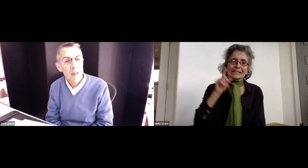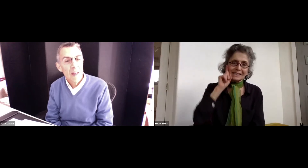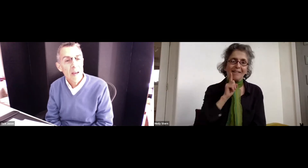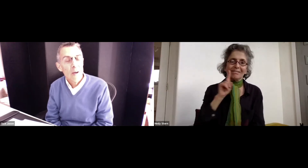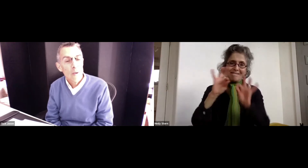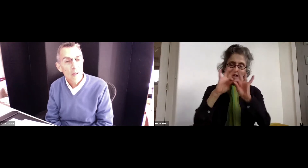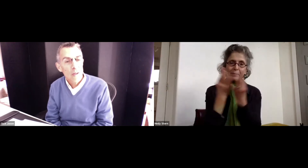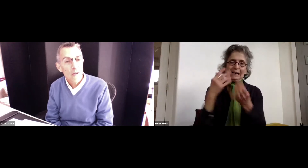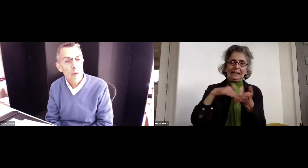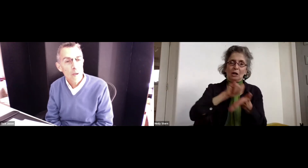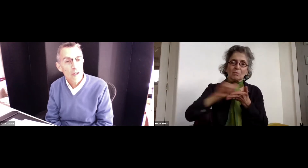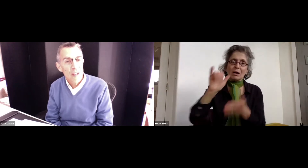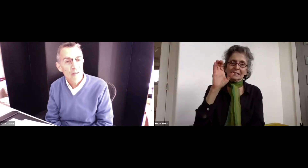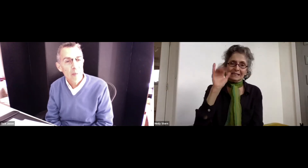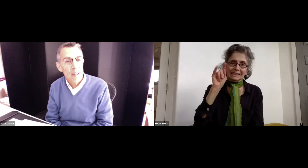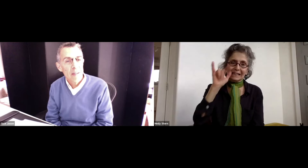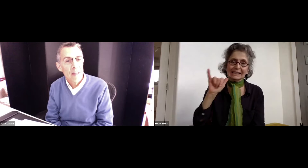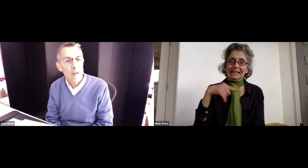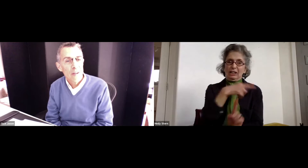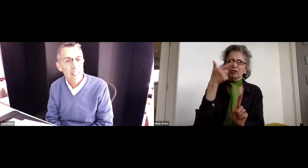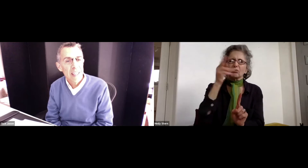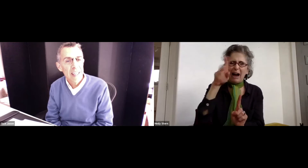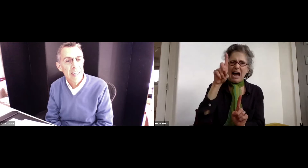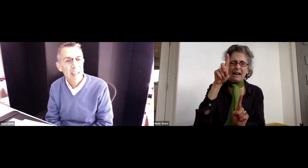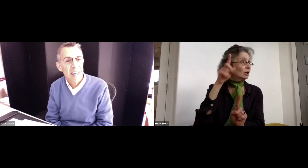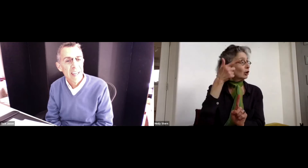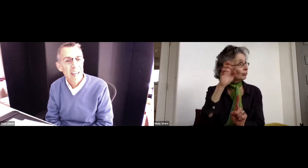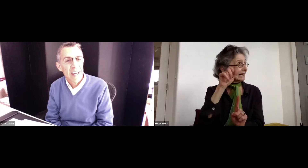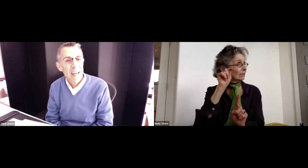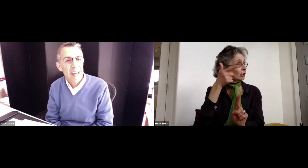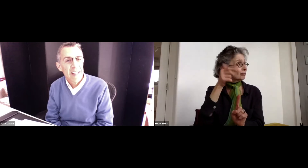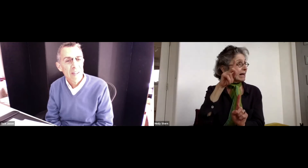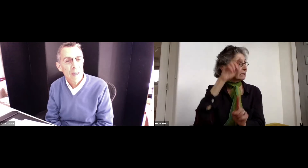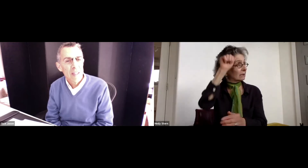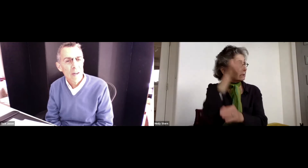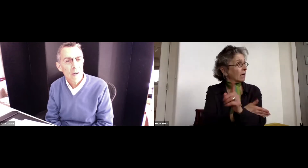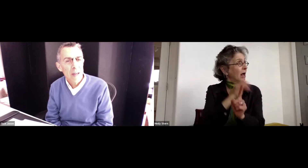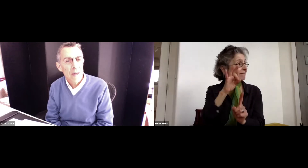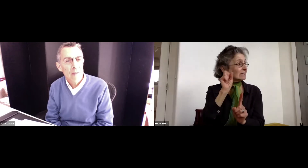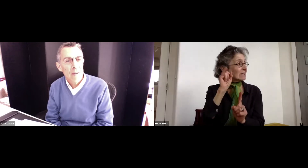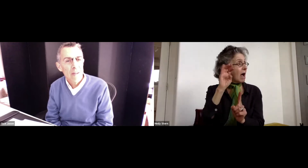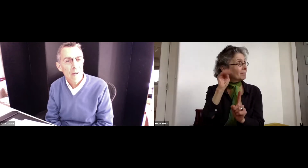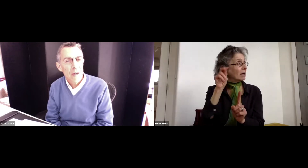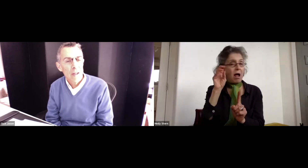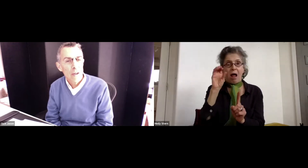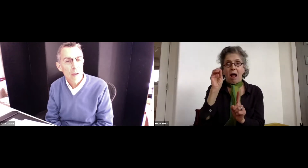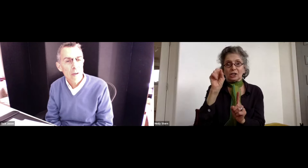who was also from a Jewish deaf family in New York City, is it your great grandfather? You're the great grandson